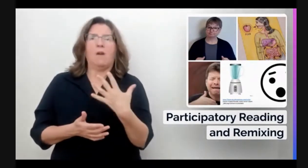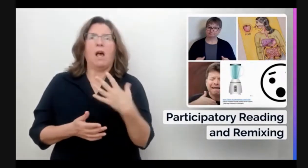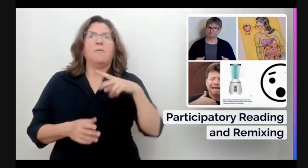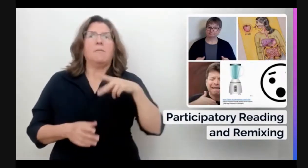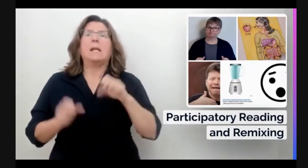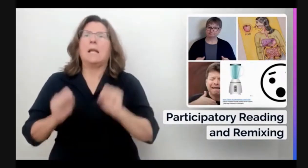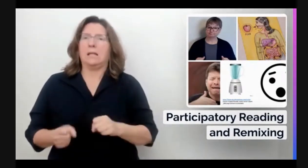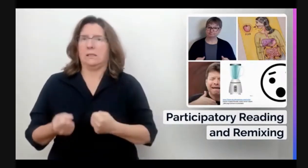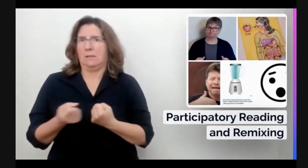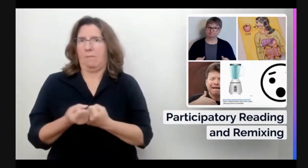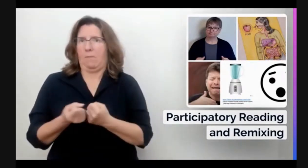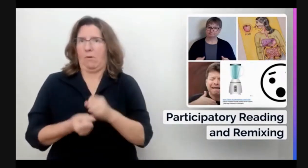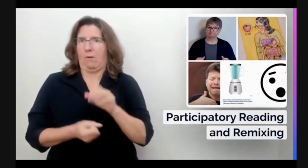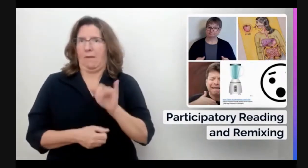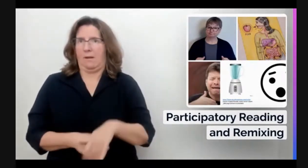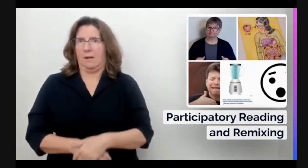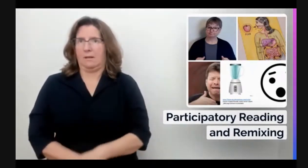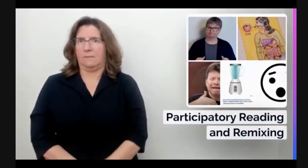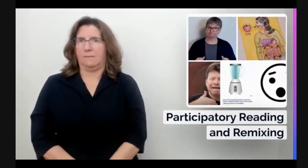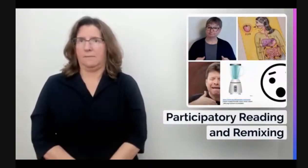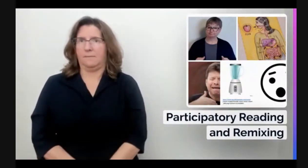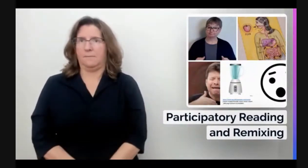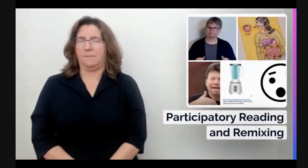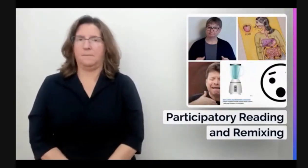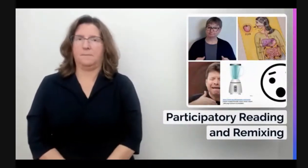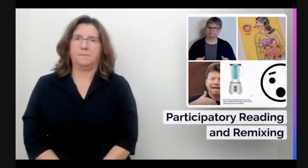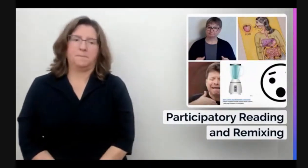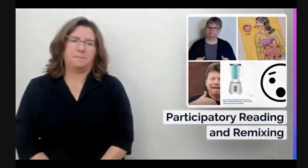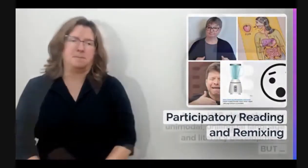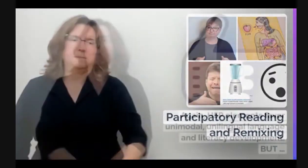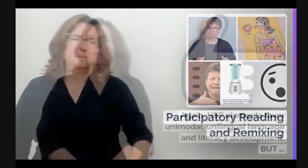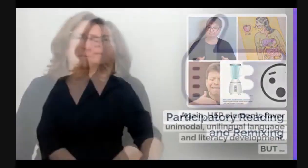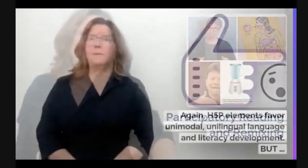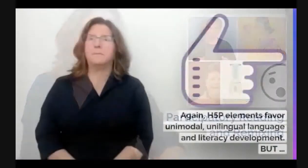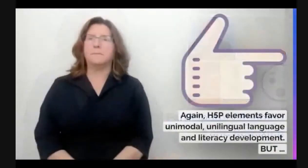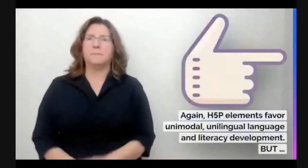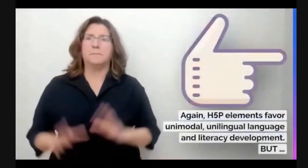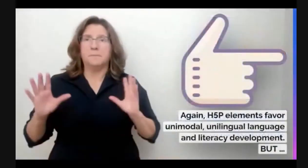inspiration. H5P can support this kind of activity.